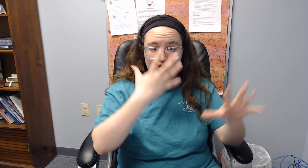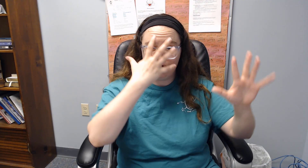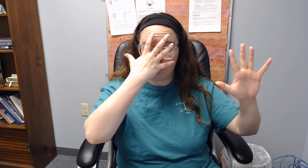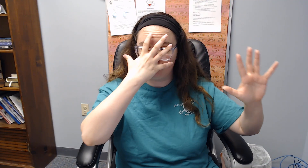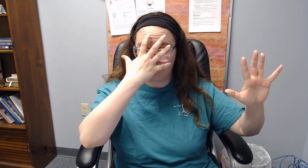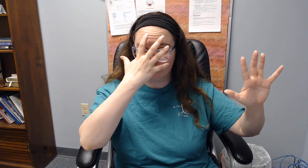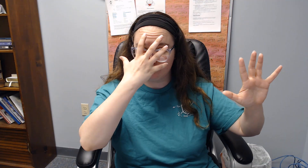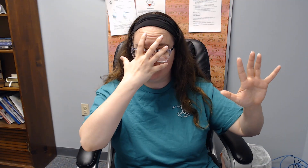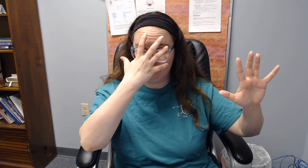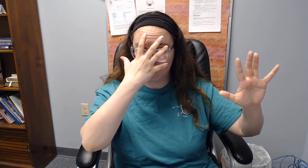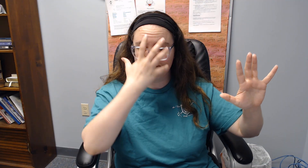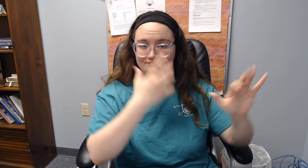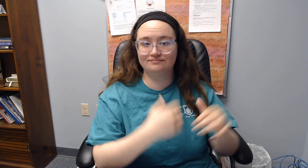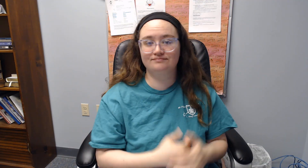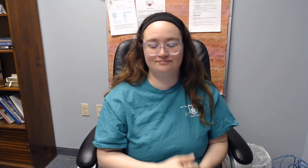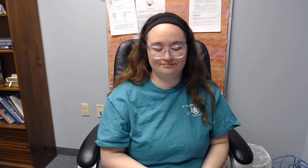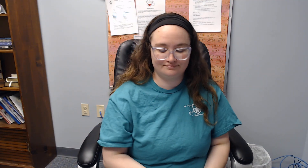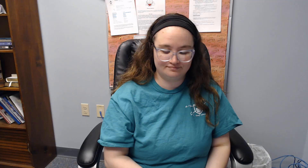A referee.